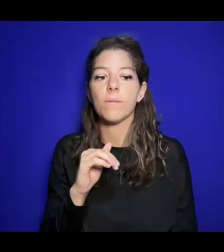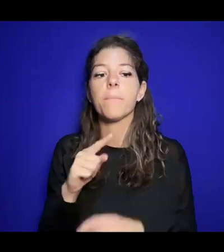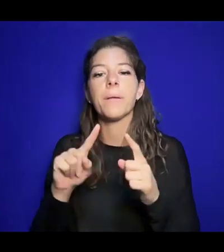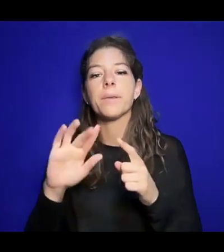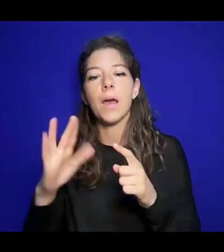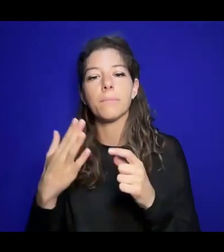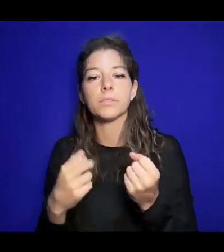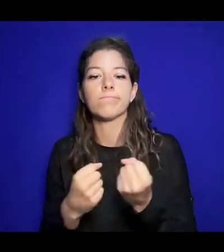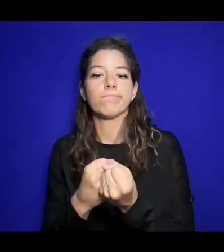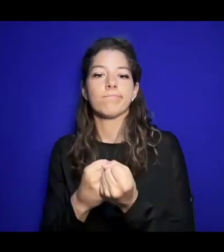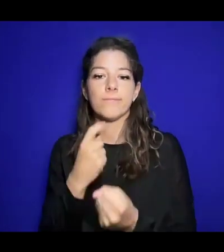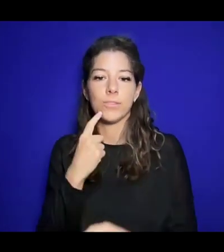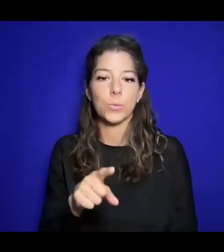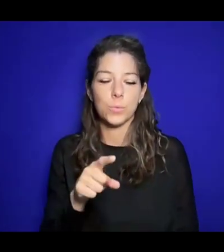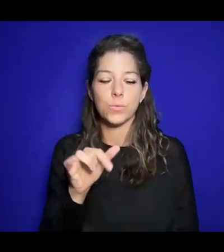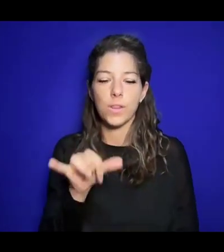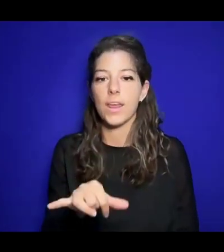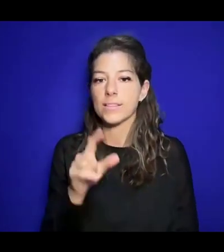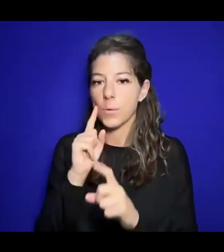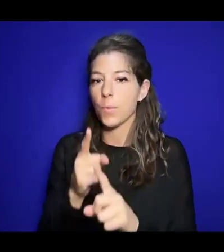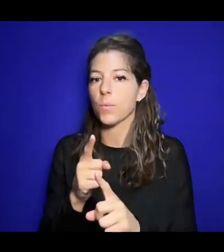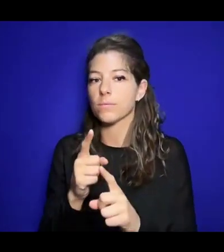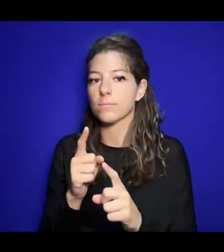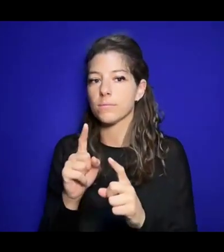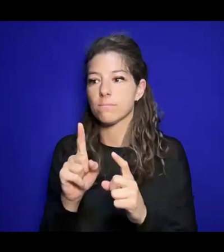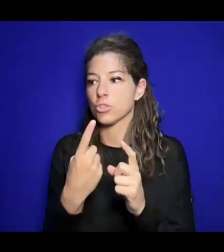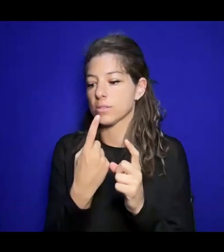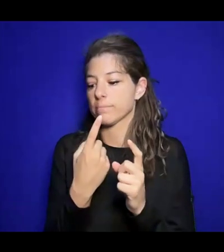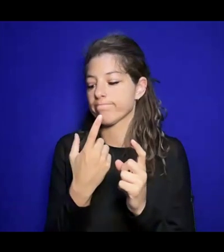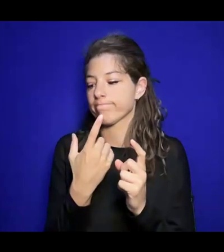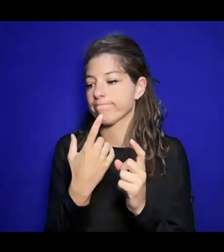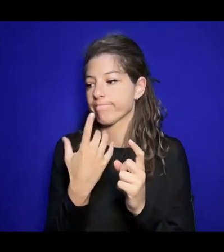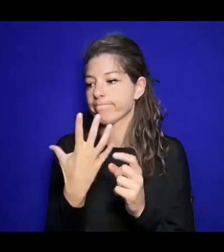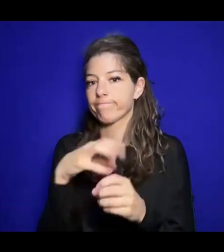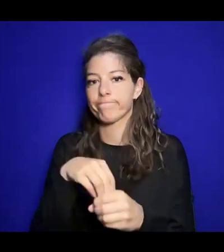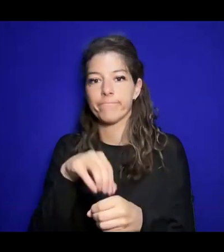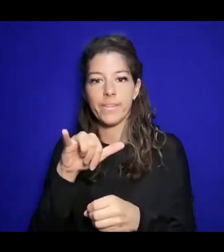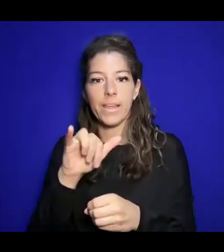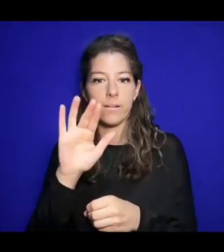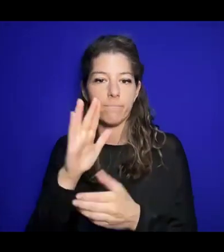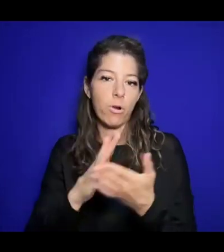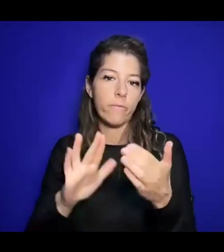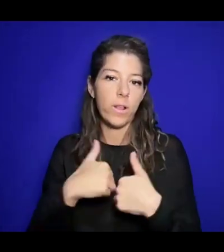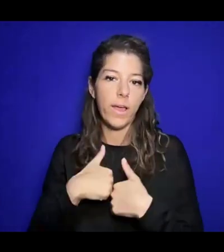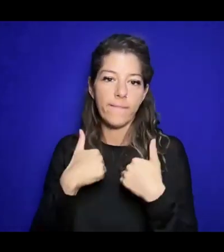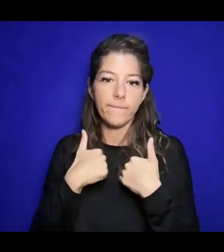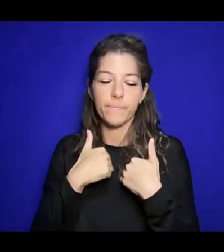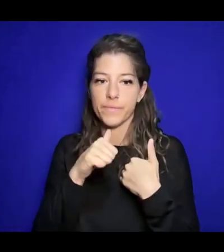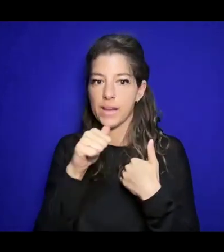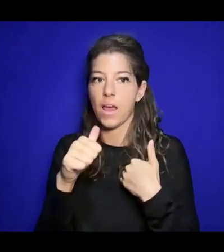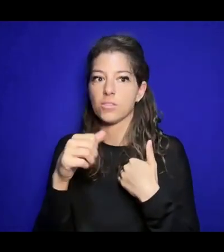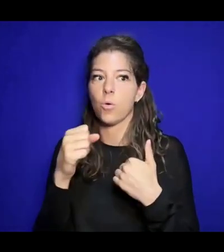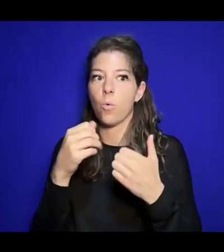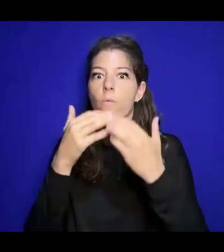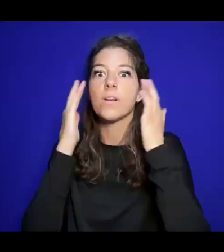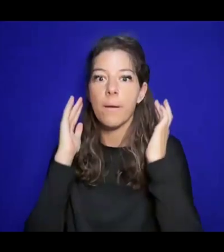nature to you. So that's the goal, is to just it's just incorporated into your part of your life, so it's not so